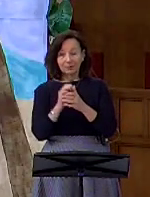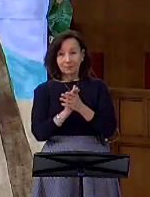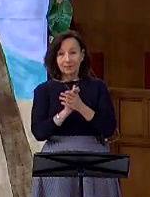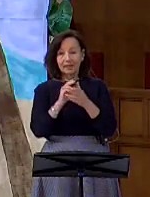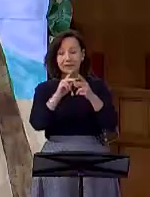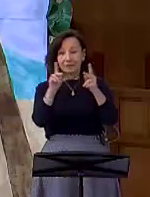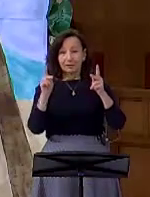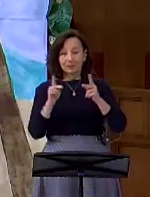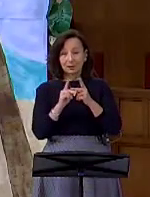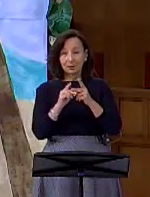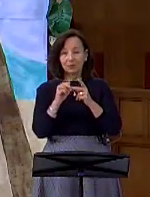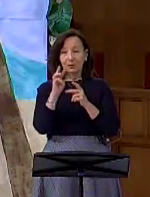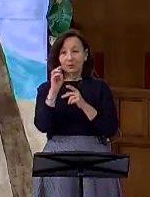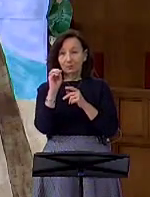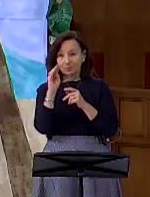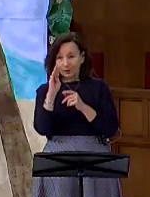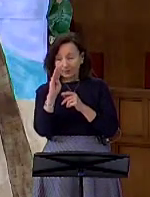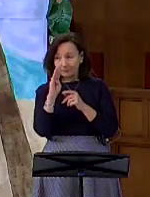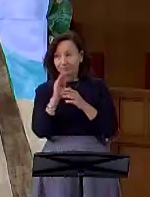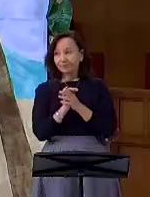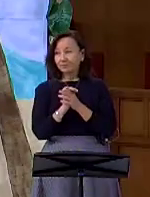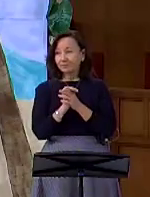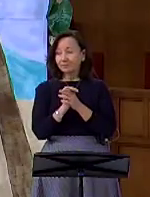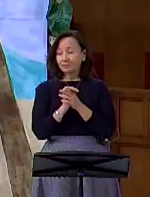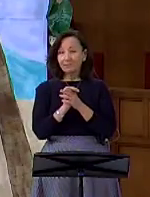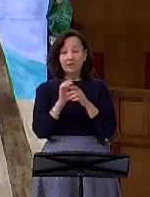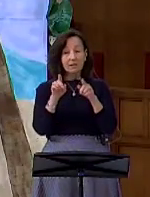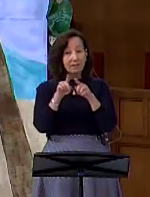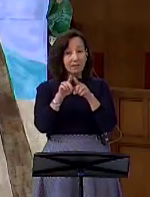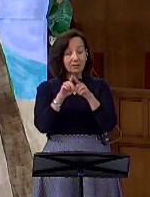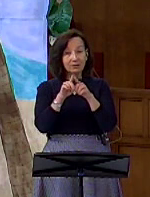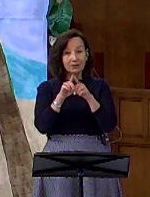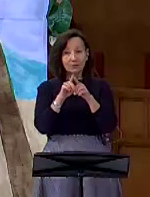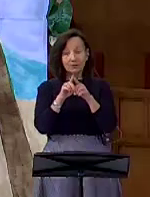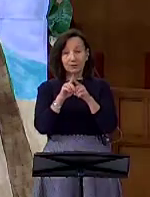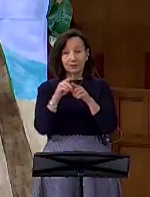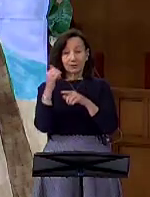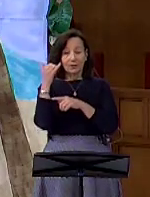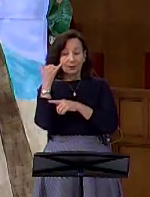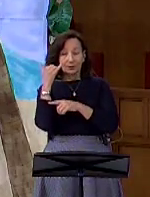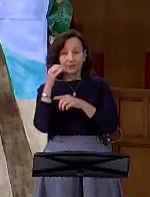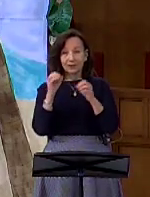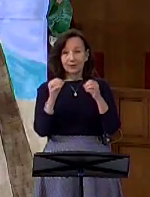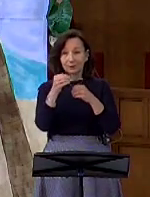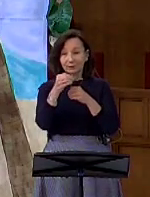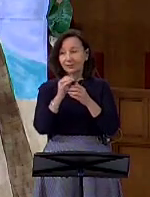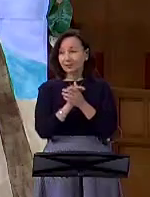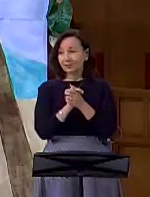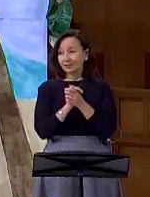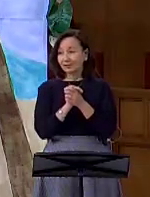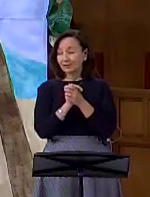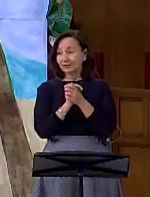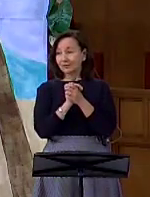web page to make a prayer request. You can also call the office to do that.